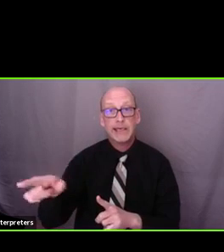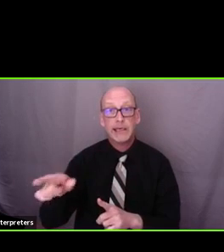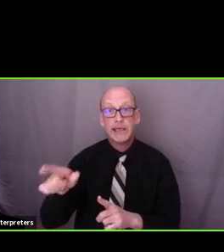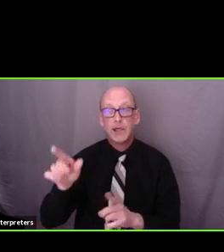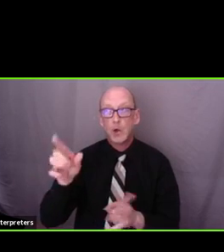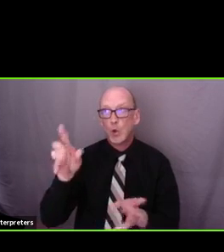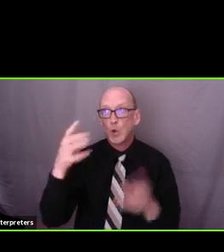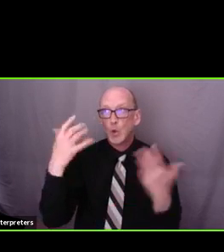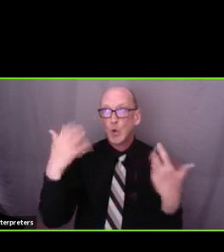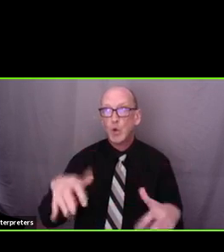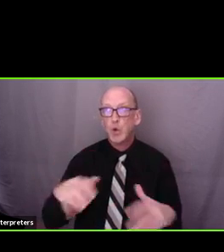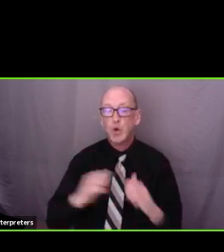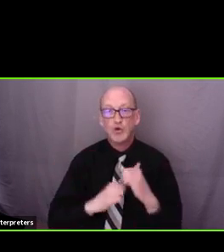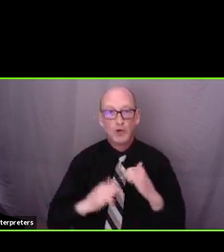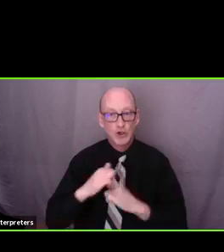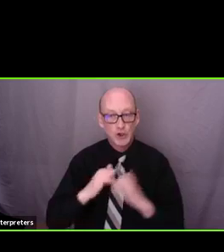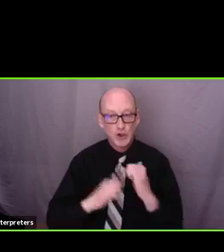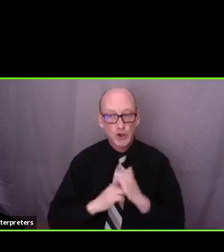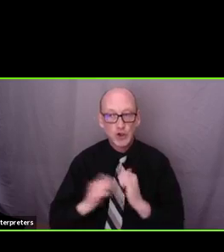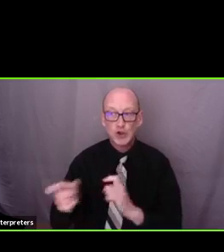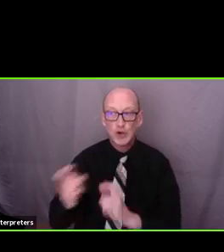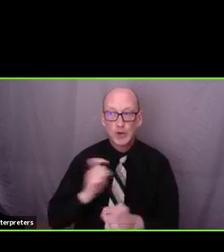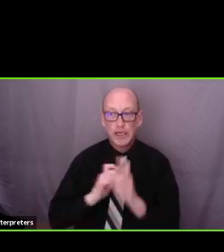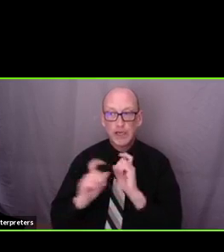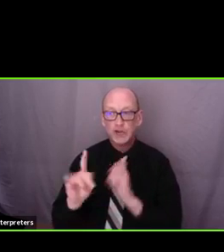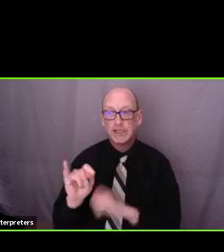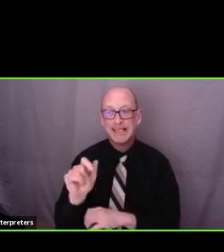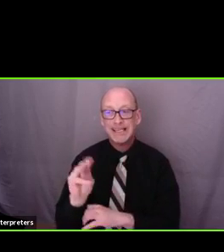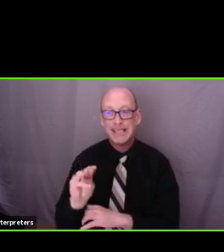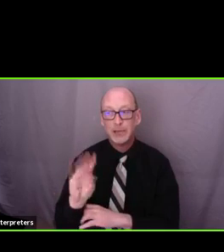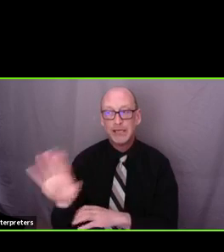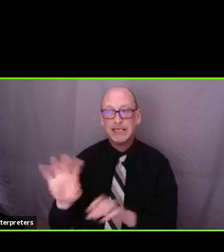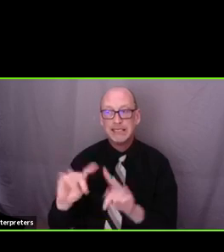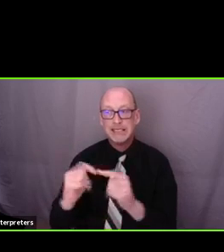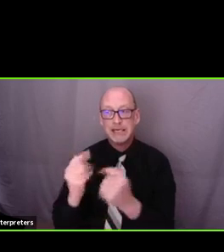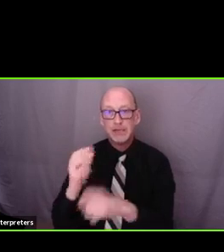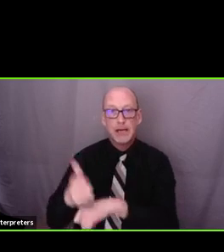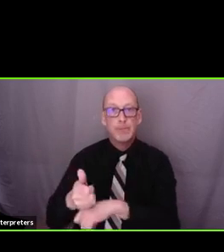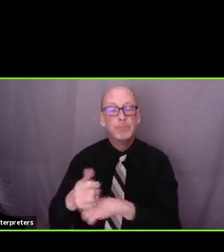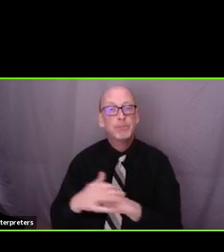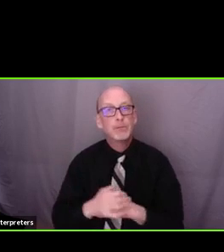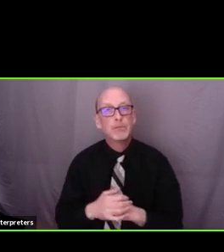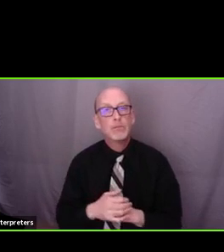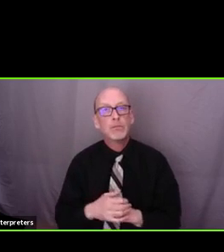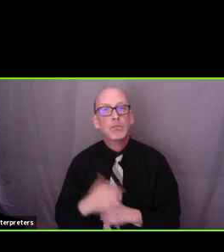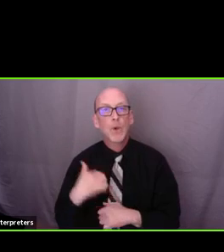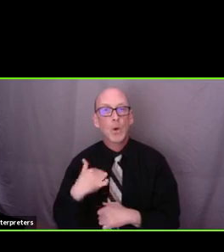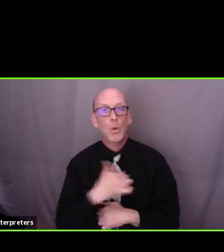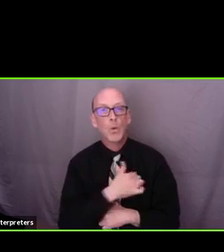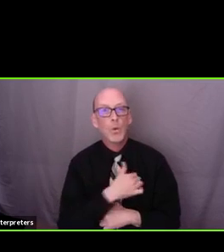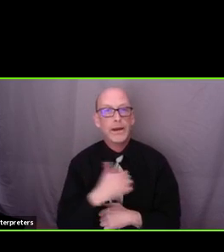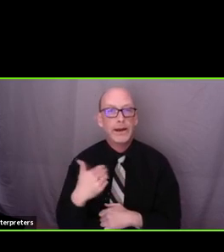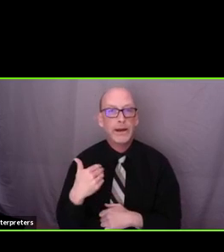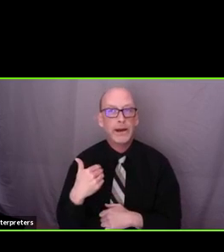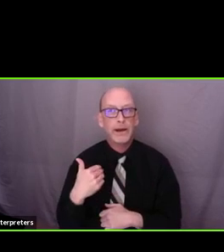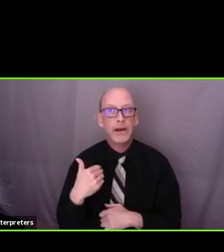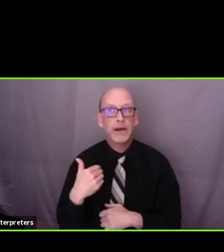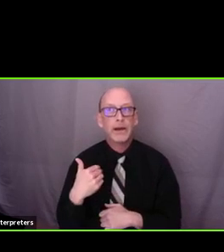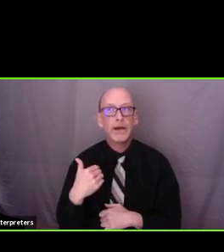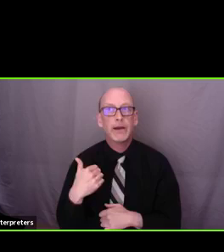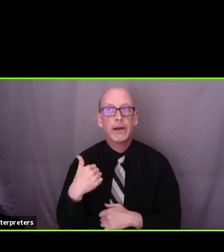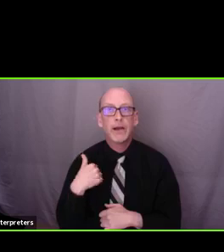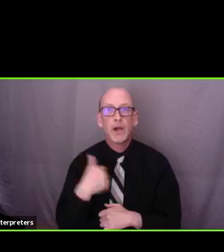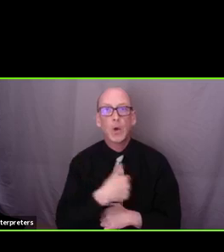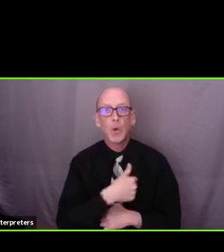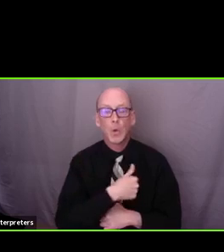sophisticated donation structure that Tim and his team set up. And so we have been on the